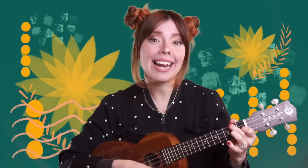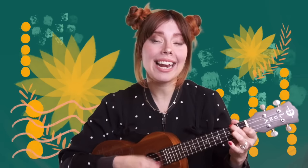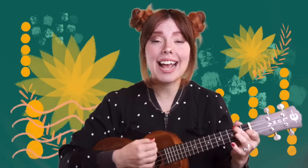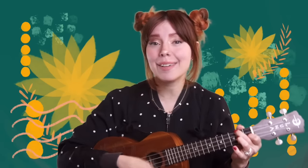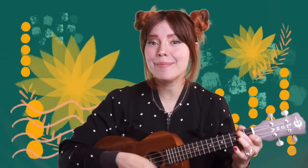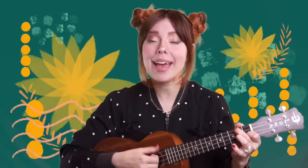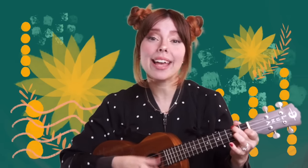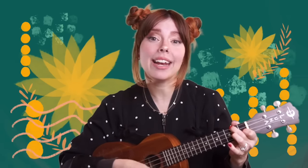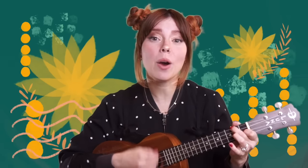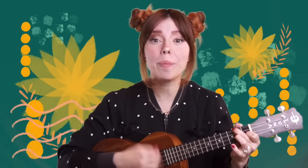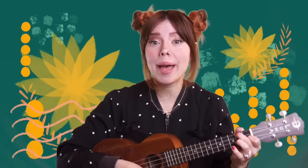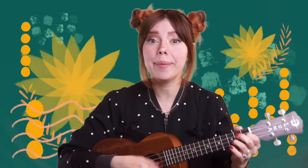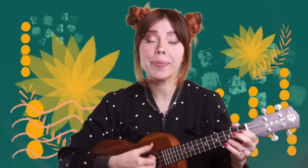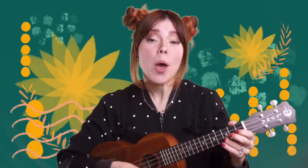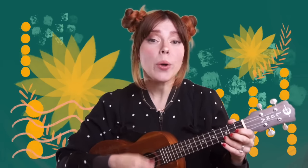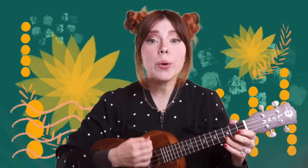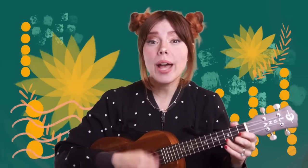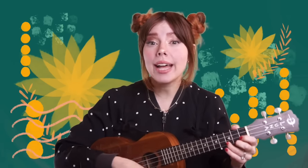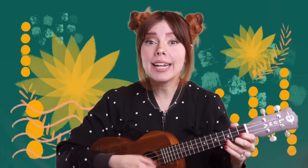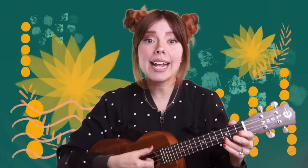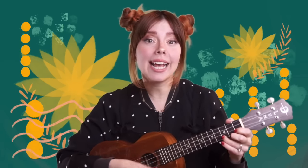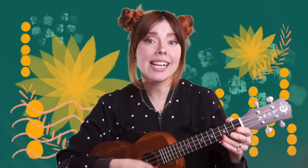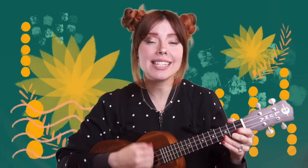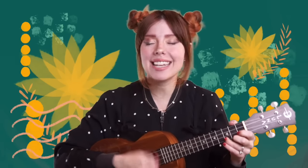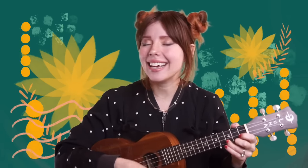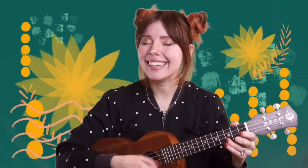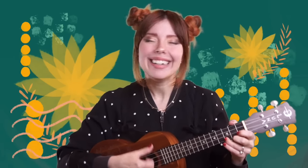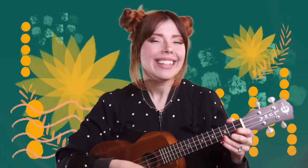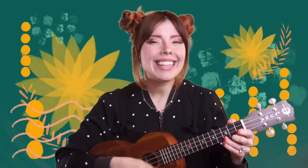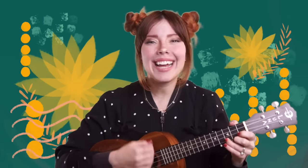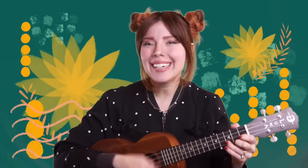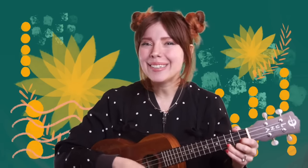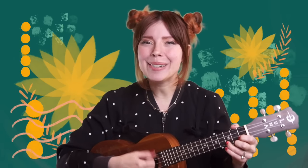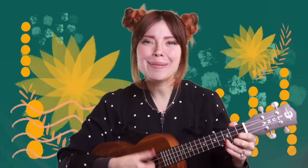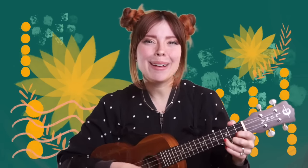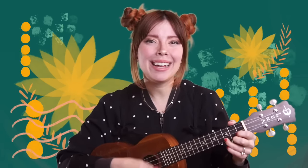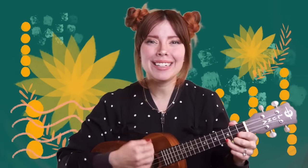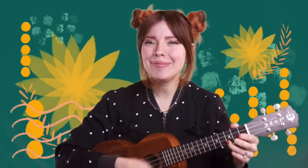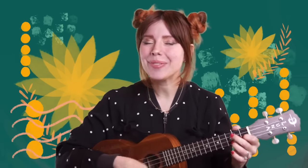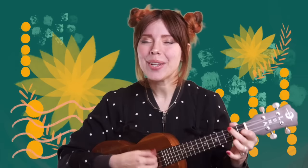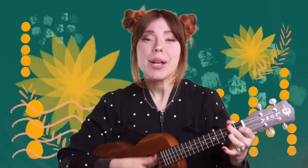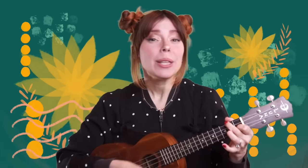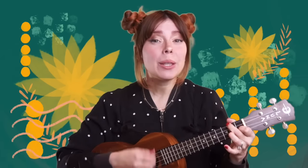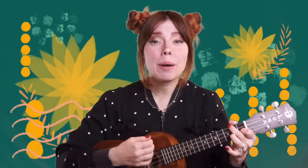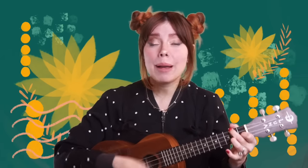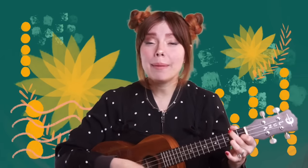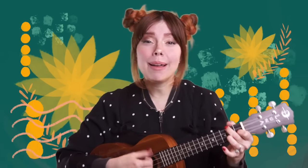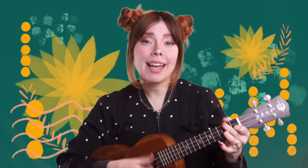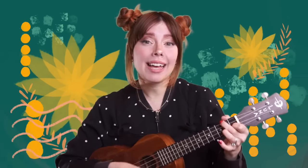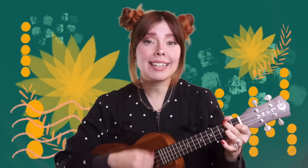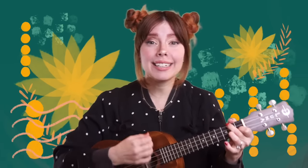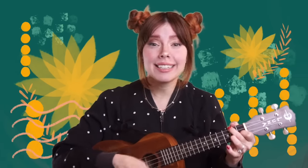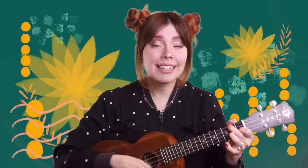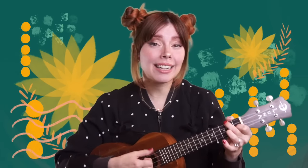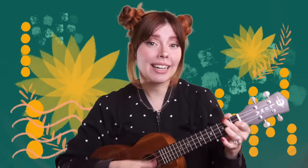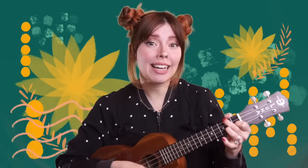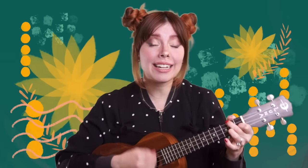M, N, O, P, Q, R, S, T, U, V, W, X, Y, Y,